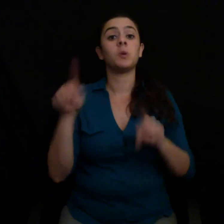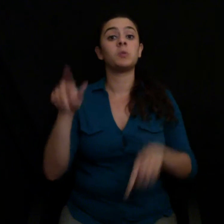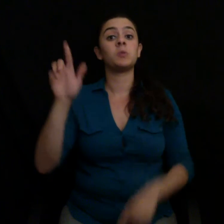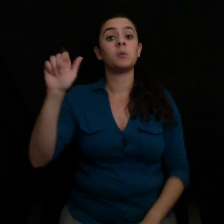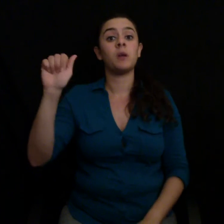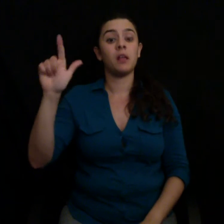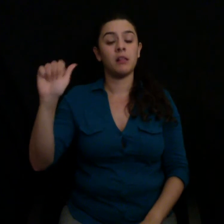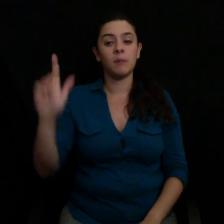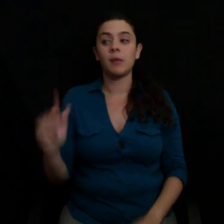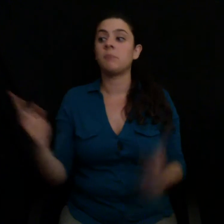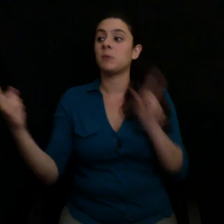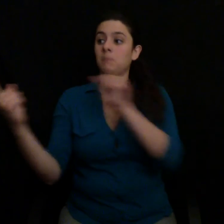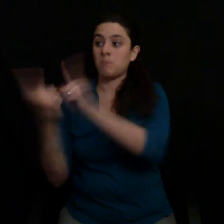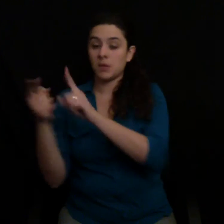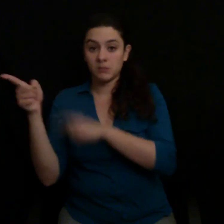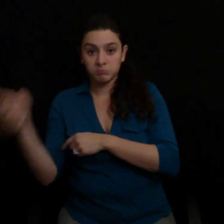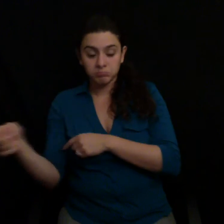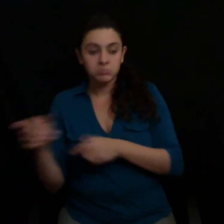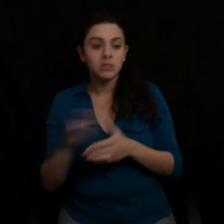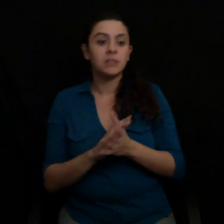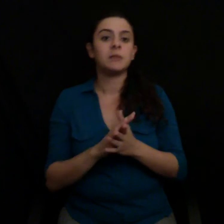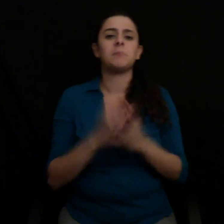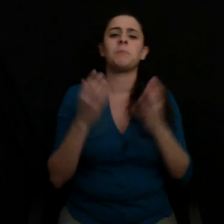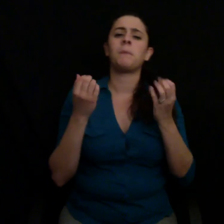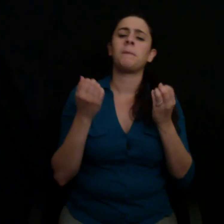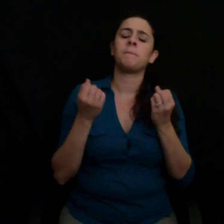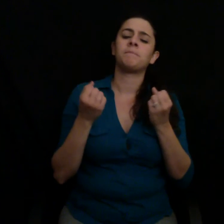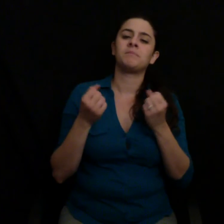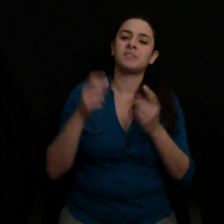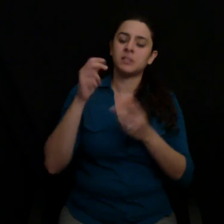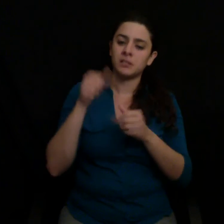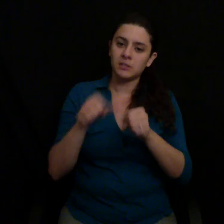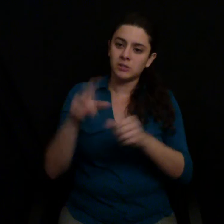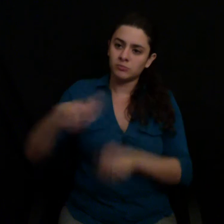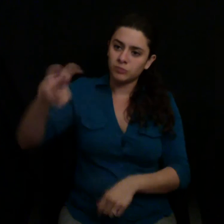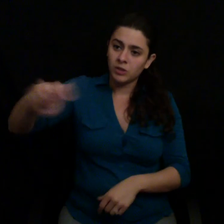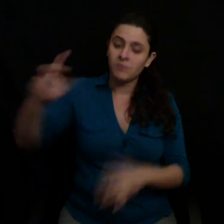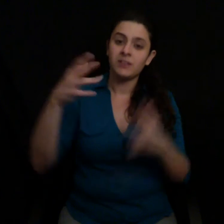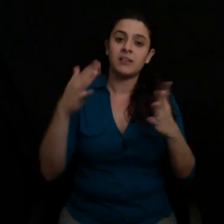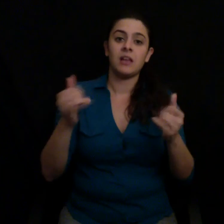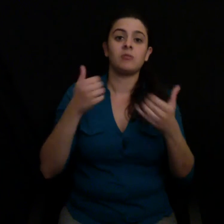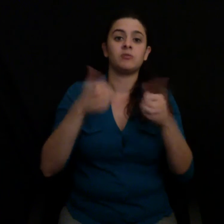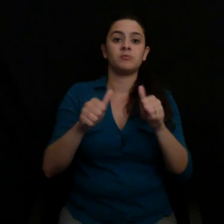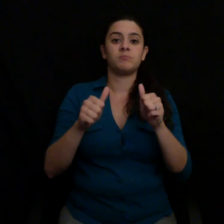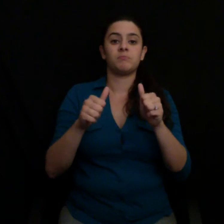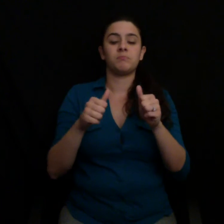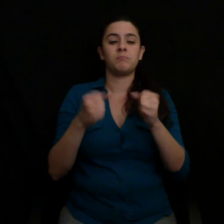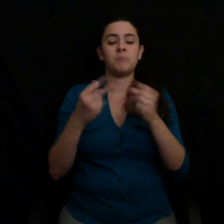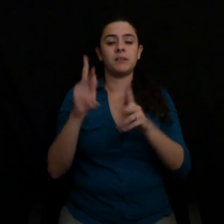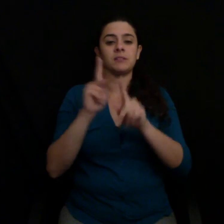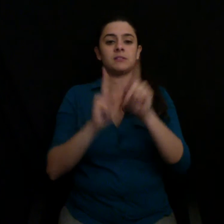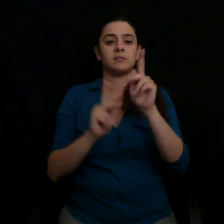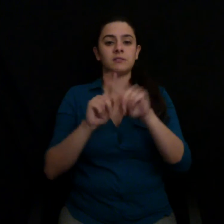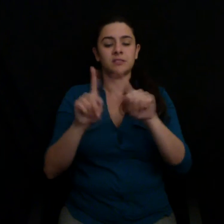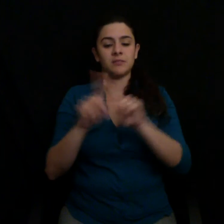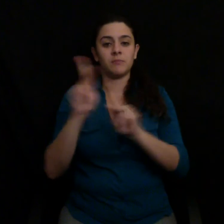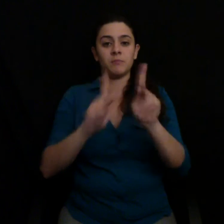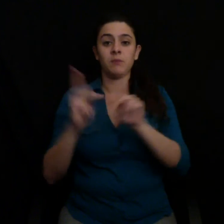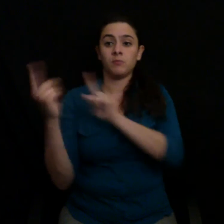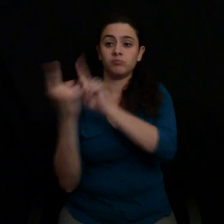cool people along the way. Yet her family put increasing pressure on her to come back home. During the interview, she was actually at her parents' home in North